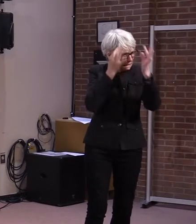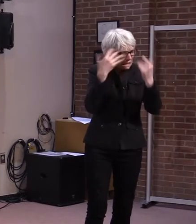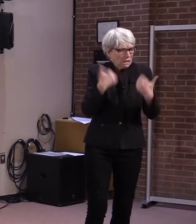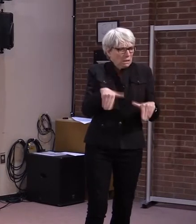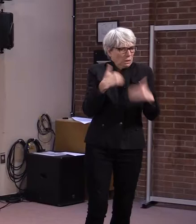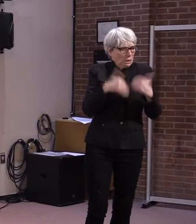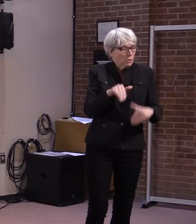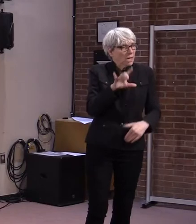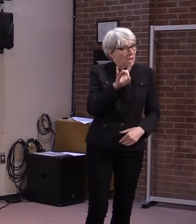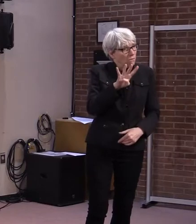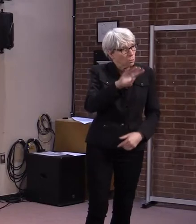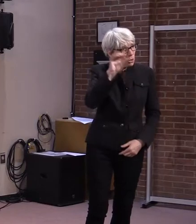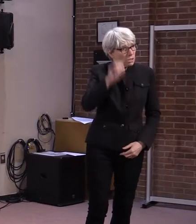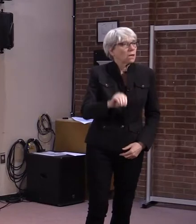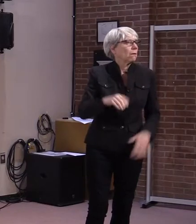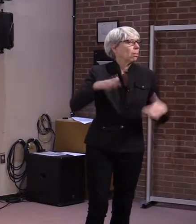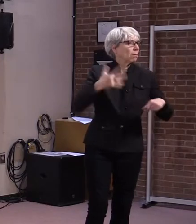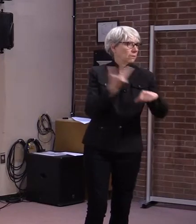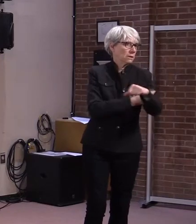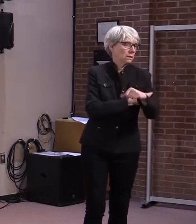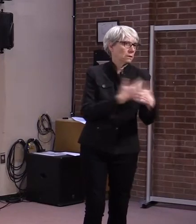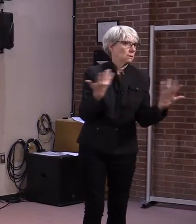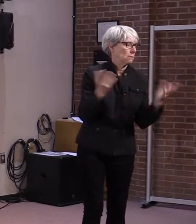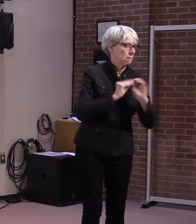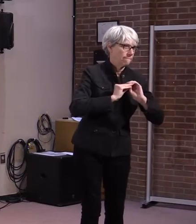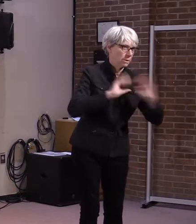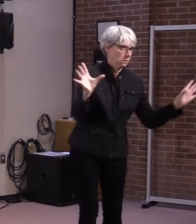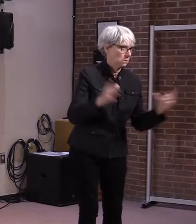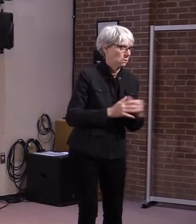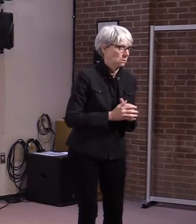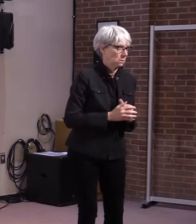unvaccinated. Our positive case counts